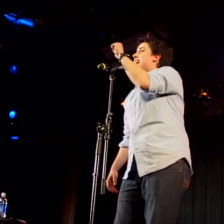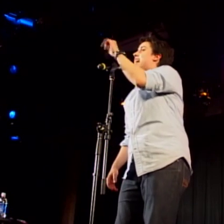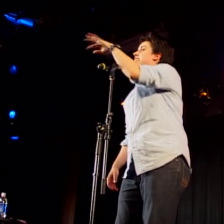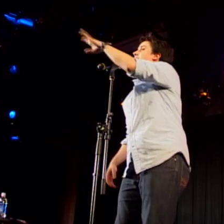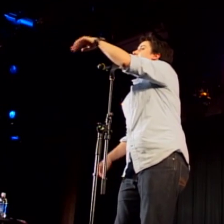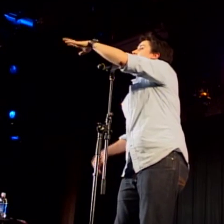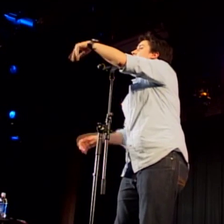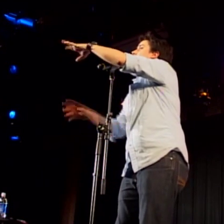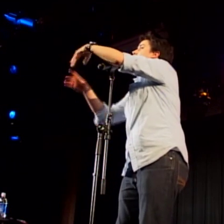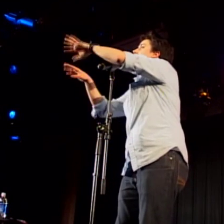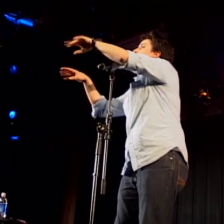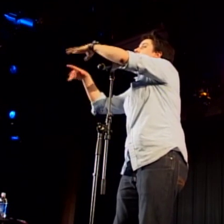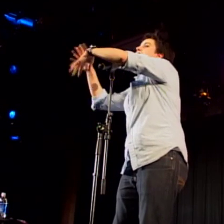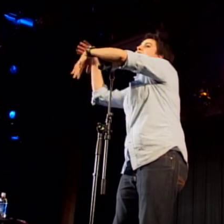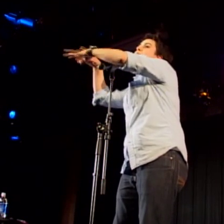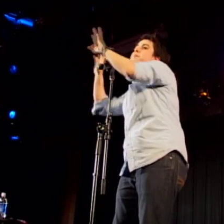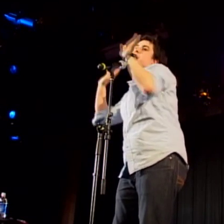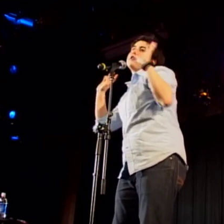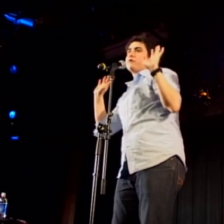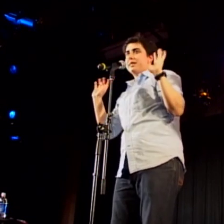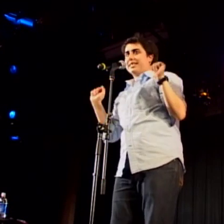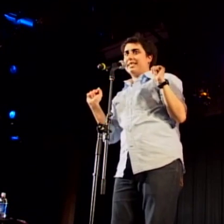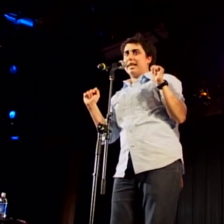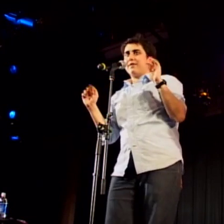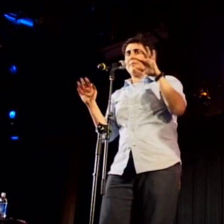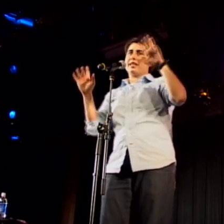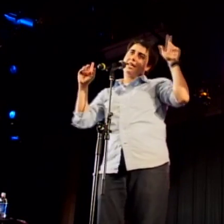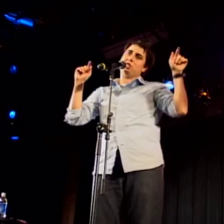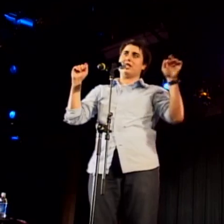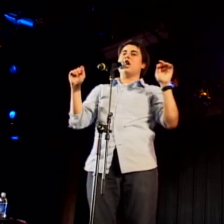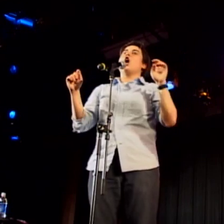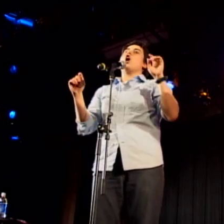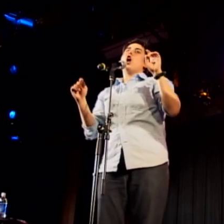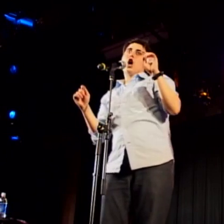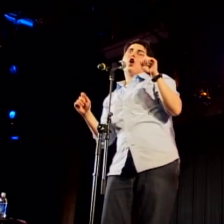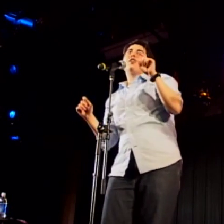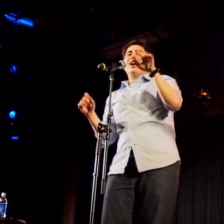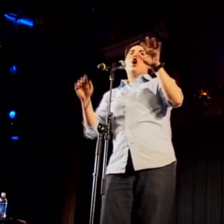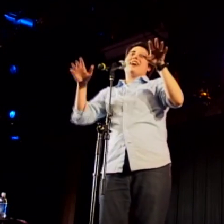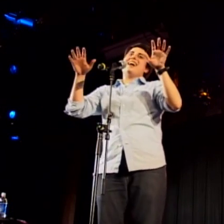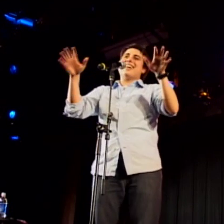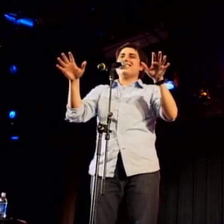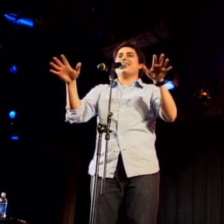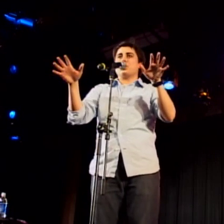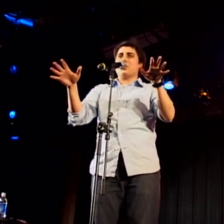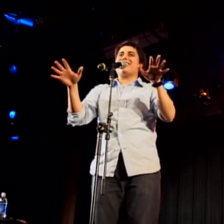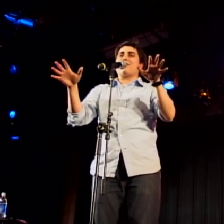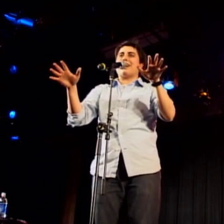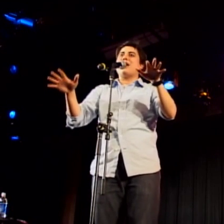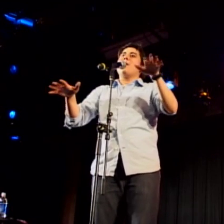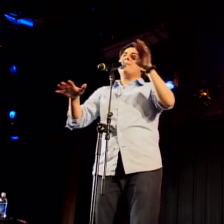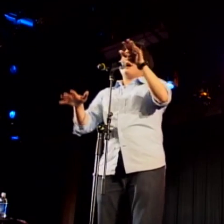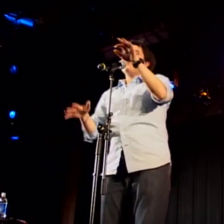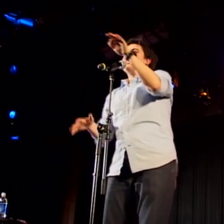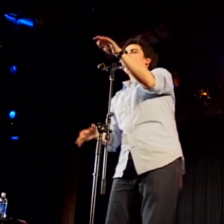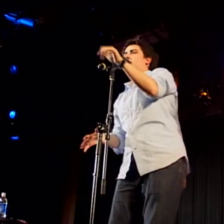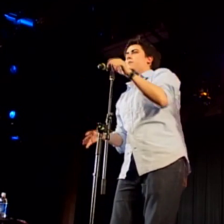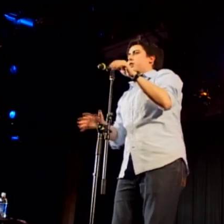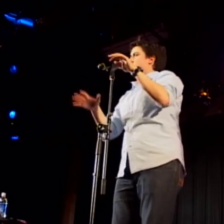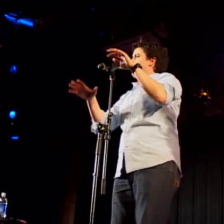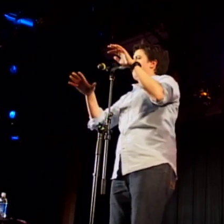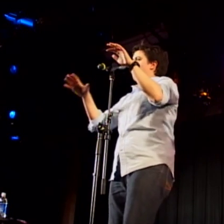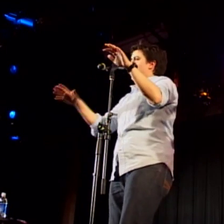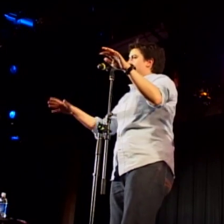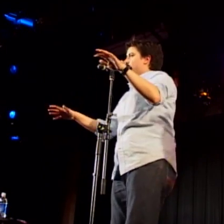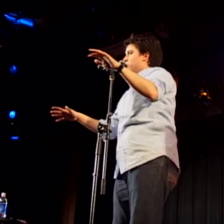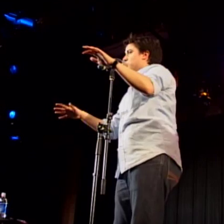Mom? Yeah. The caption needs to be big enough for me to see it. I'm in the kitchen. Oh, okay. I guess I can swing that, right? Mom, explain